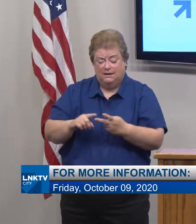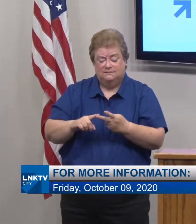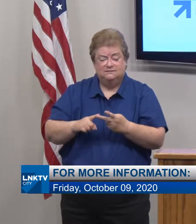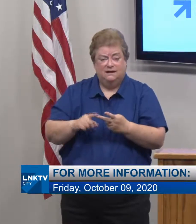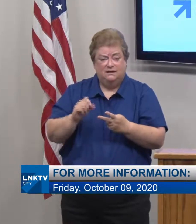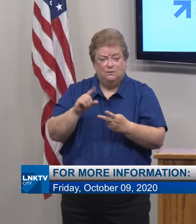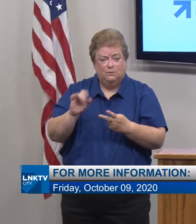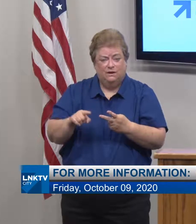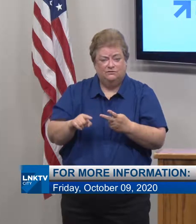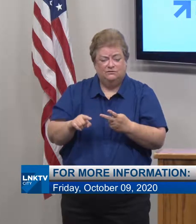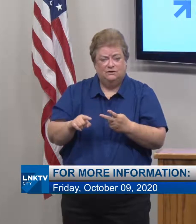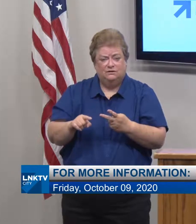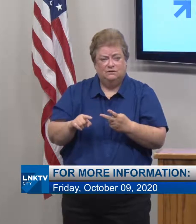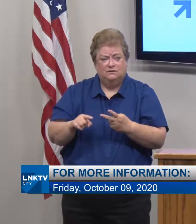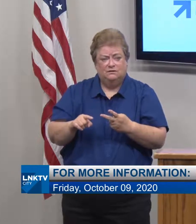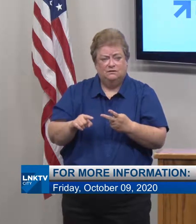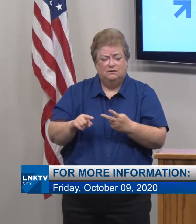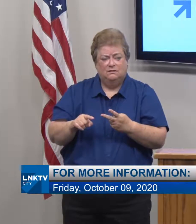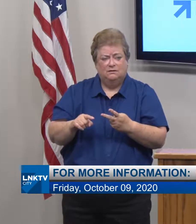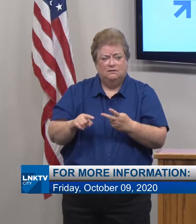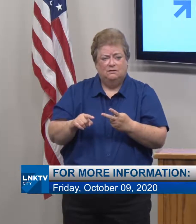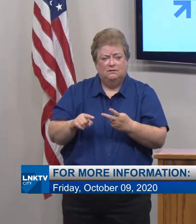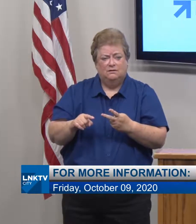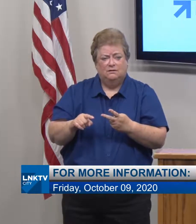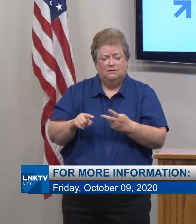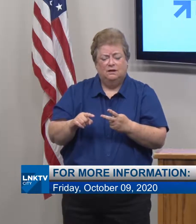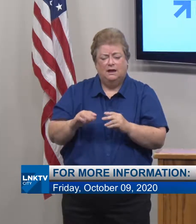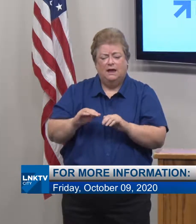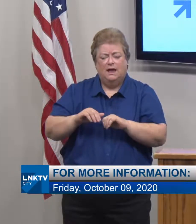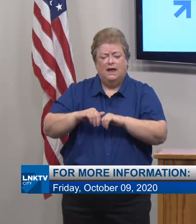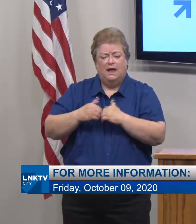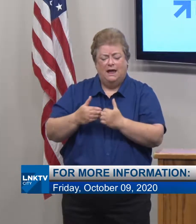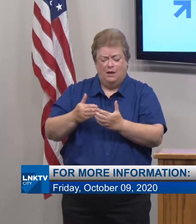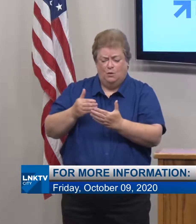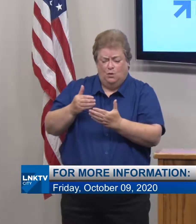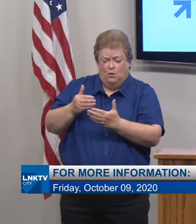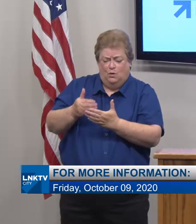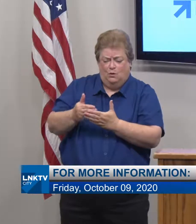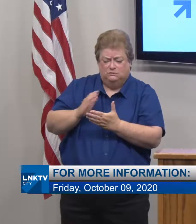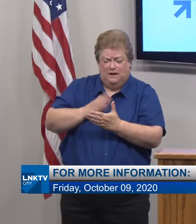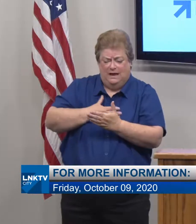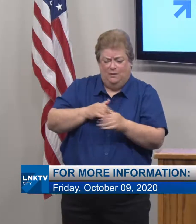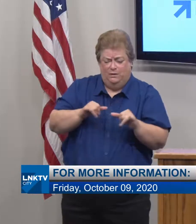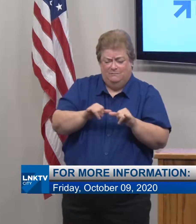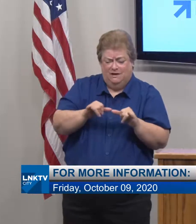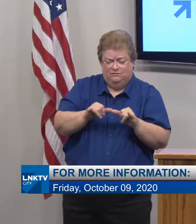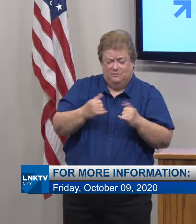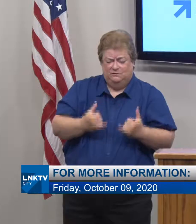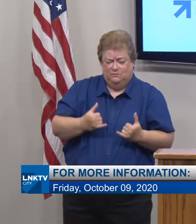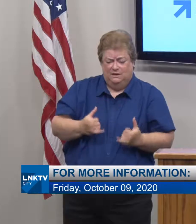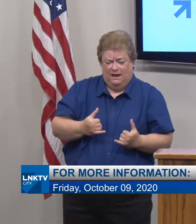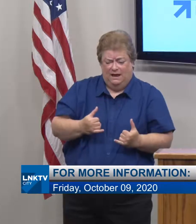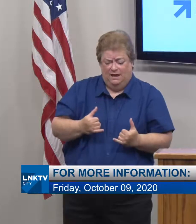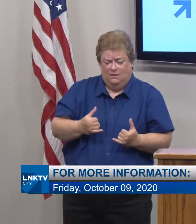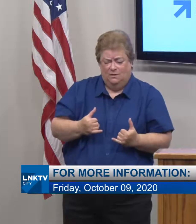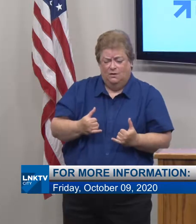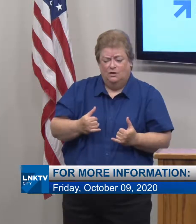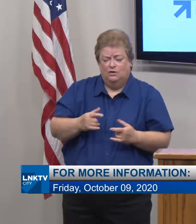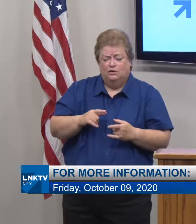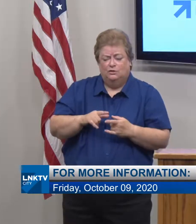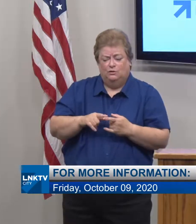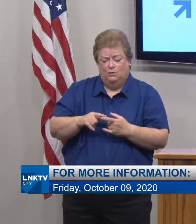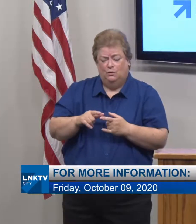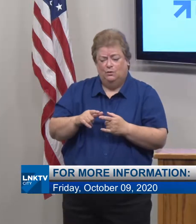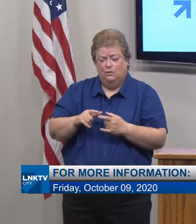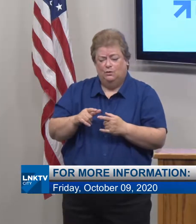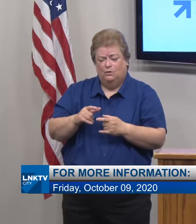that, how close are the metrics right now to what the metrics would need to be to